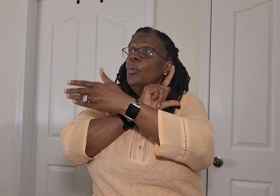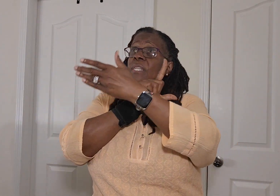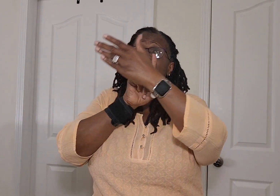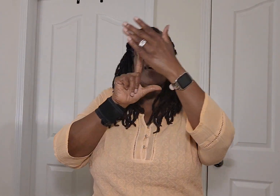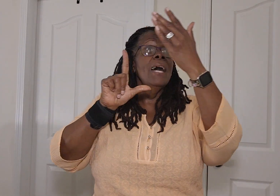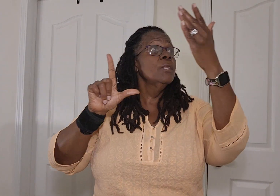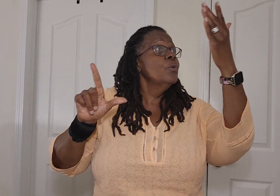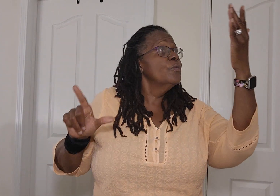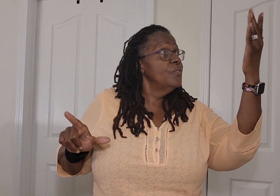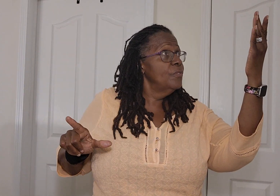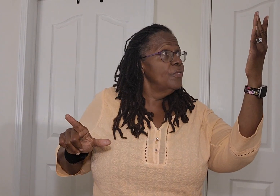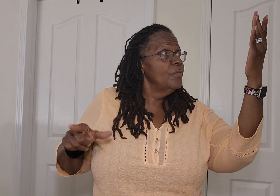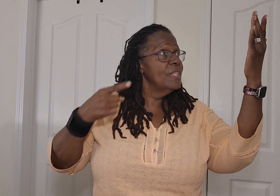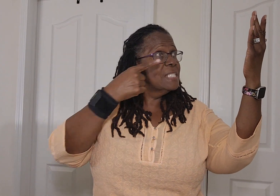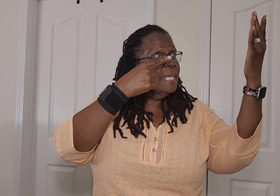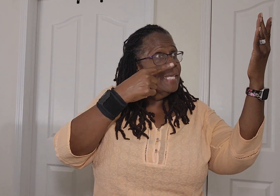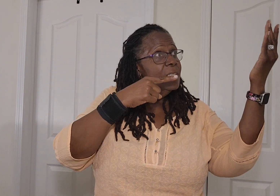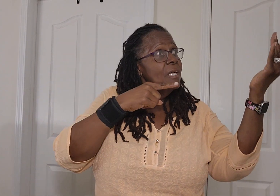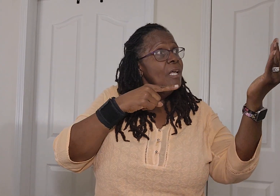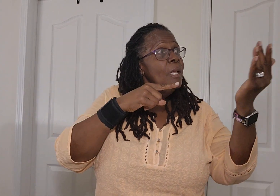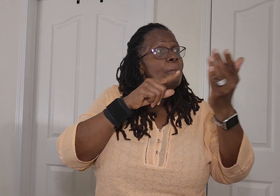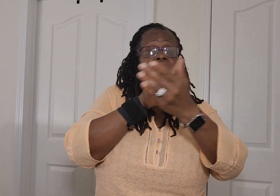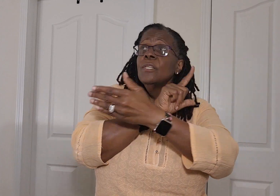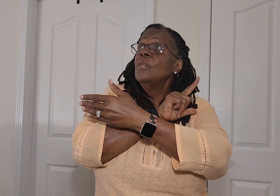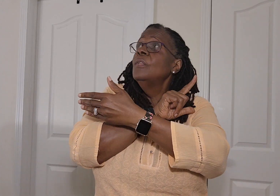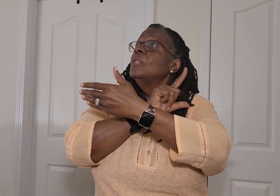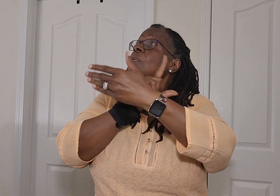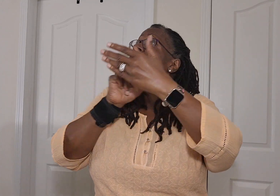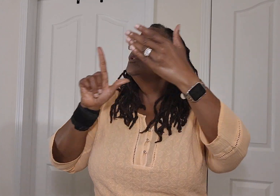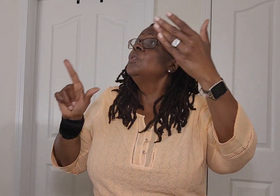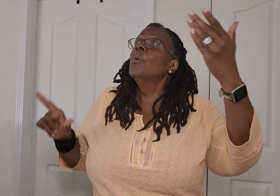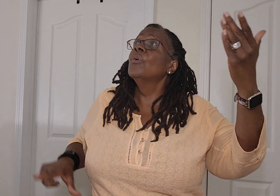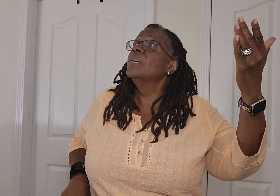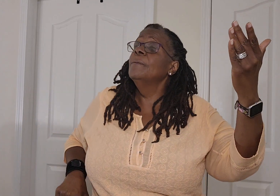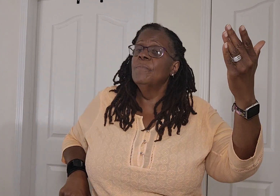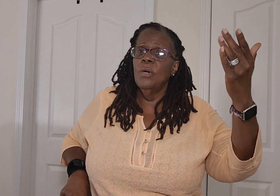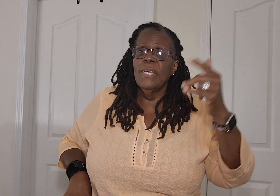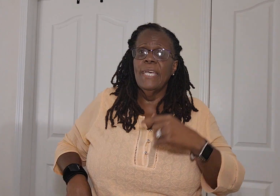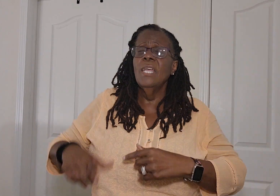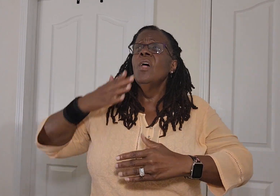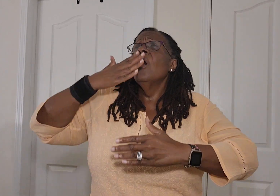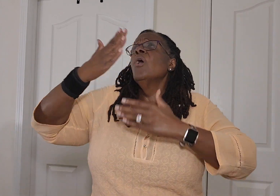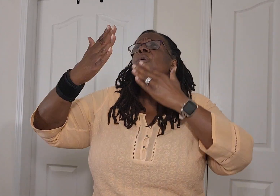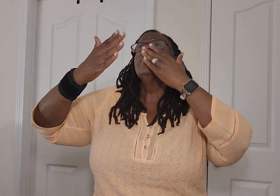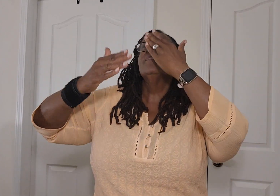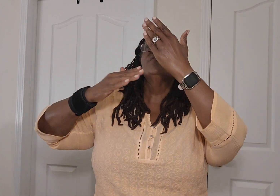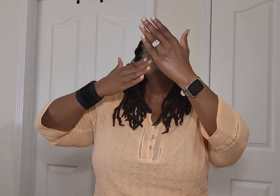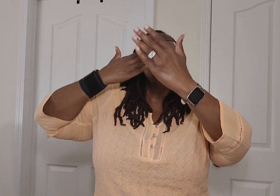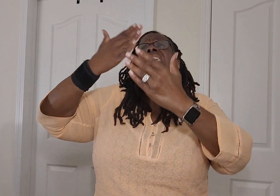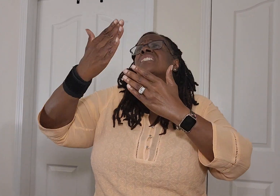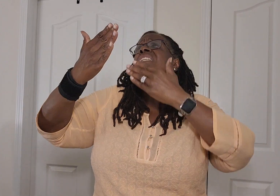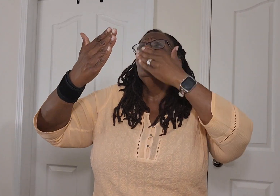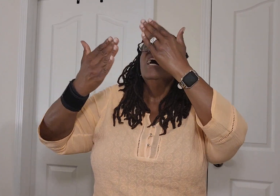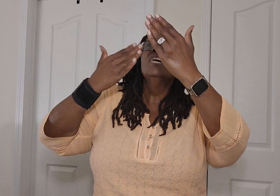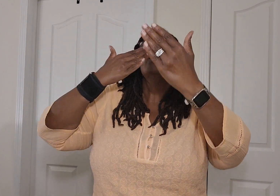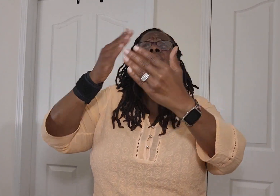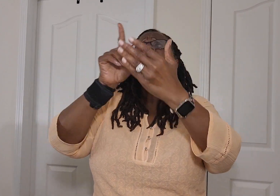want to follow this hand, but Lord, okay? Oh, give thanks unto